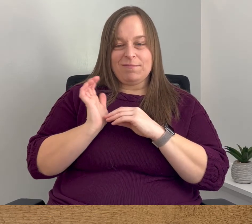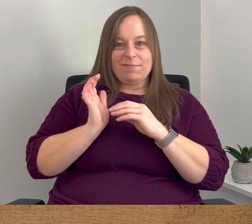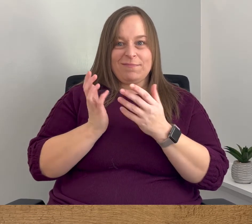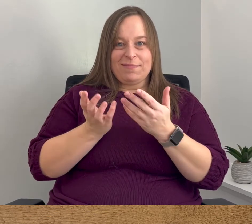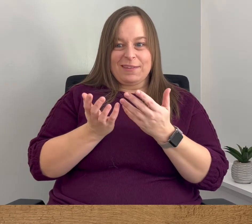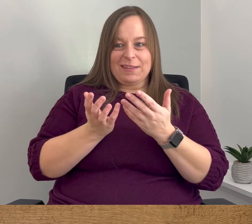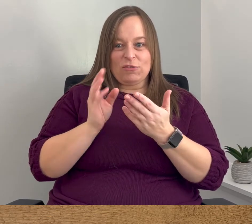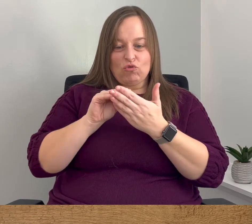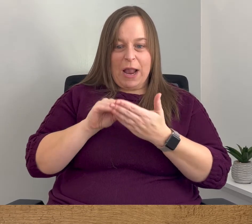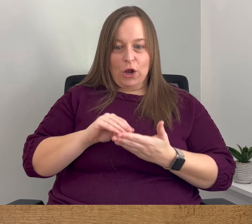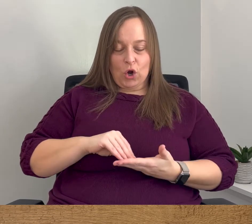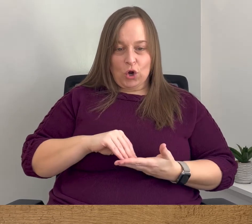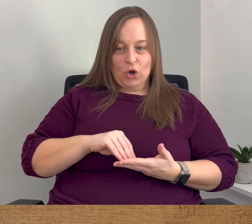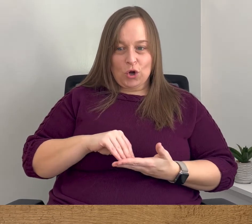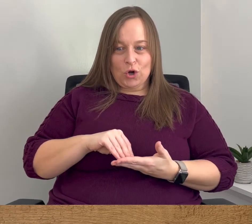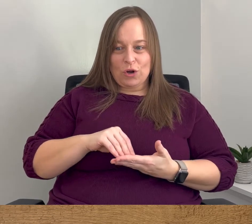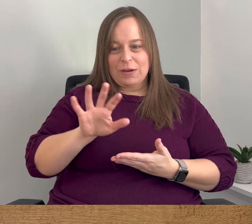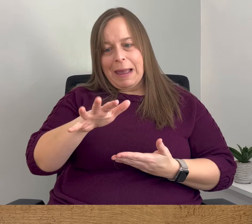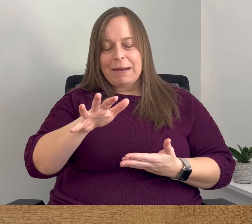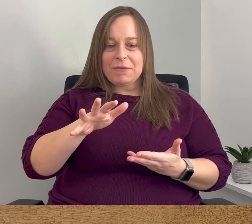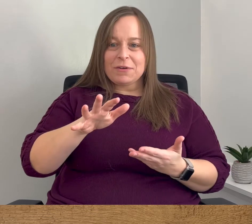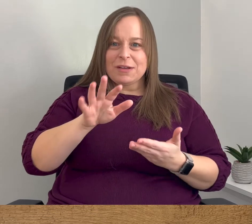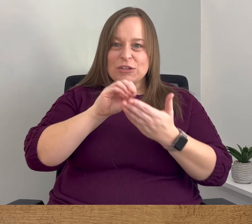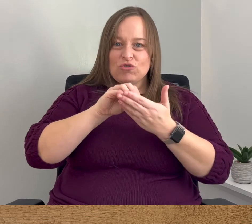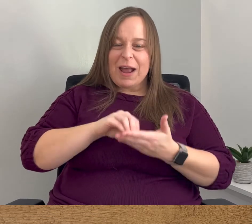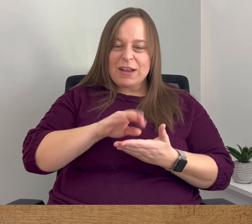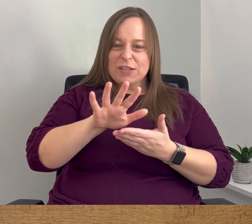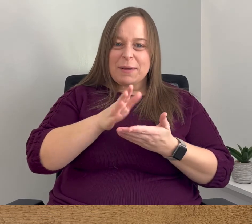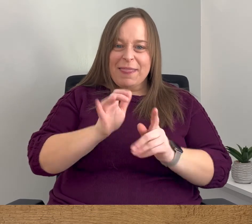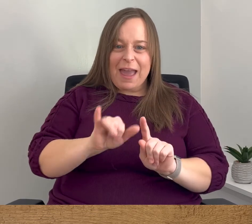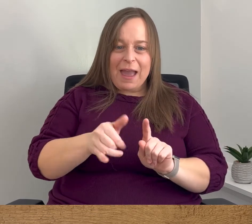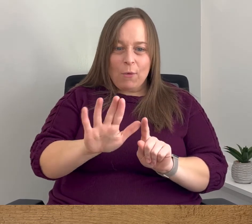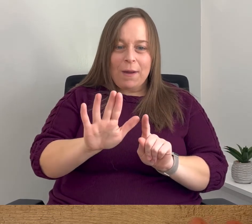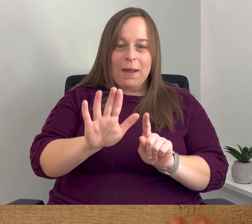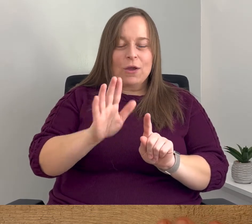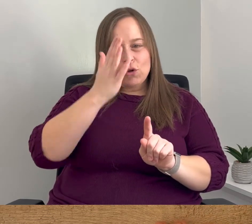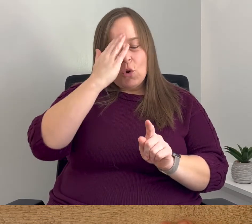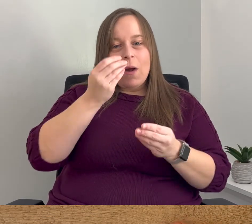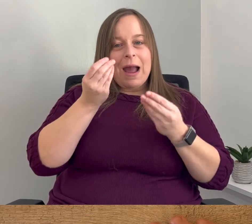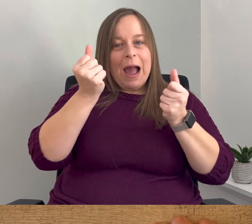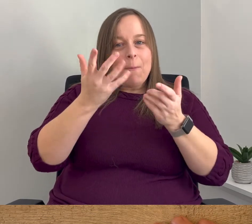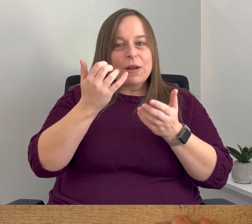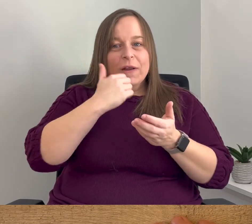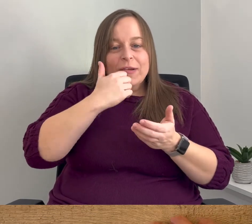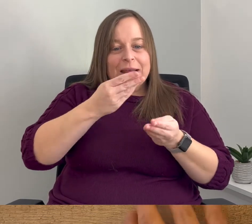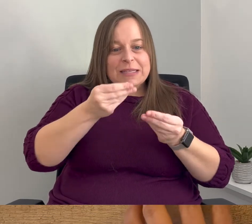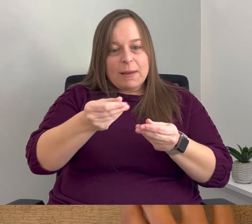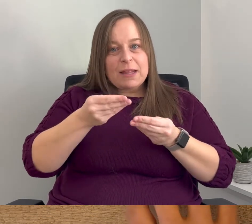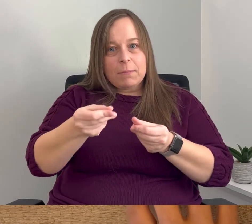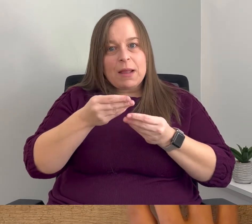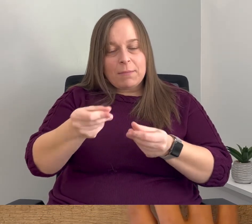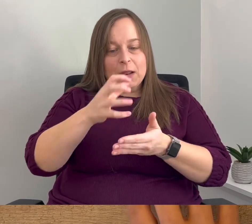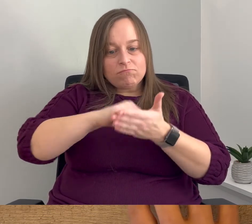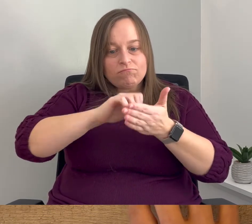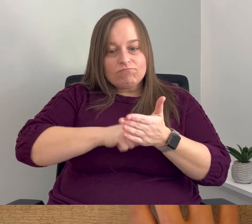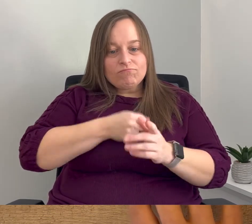big tracker, and you can kind of track your spending that way, and you know how much you're spending daily